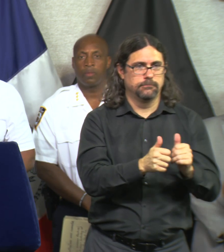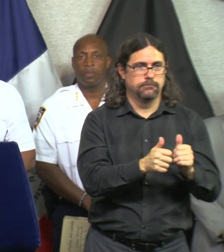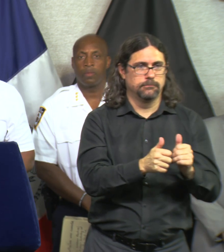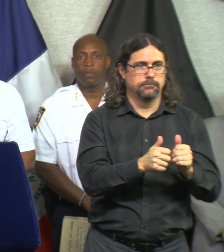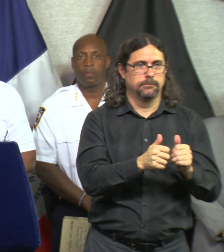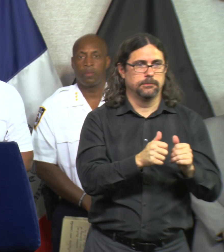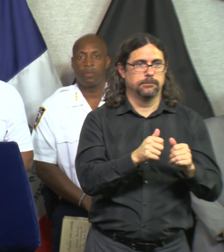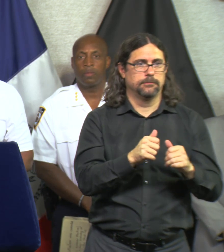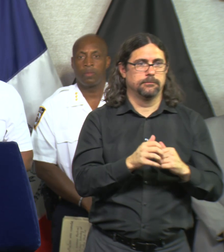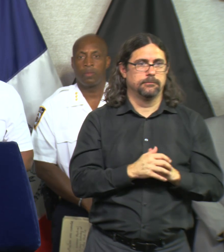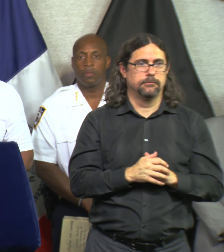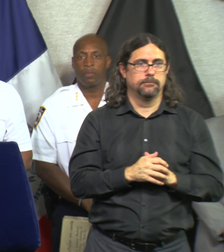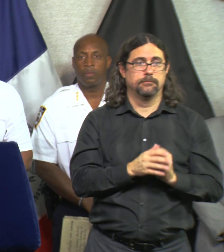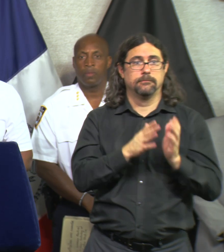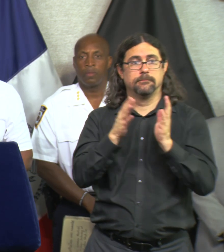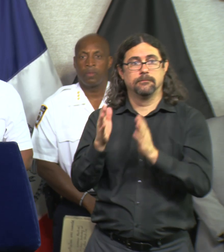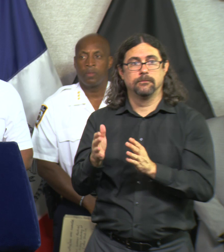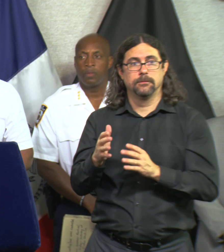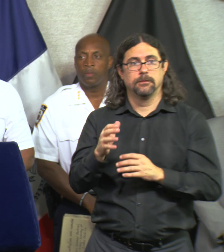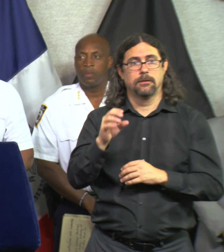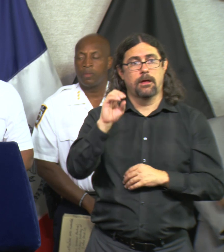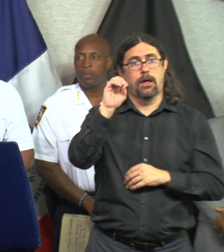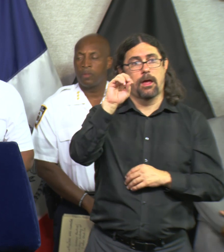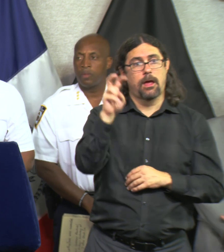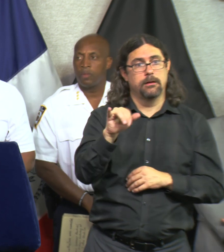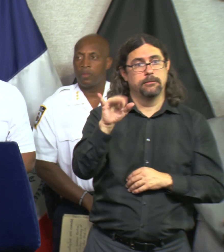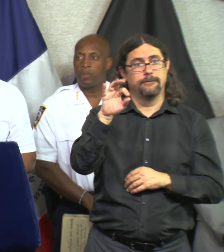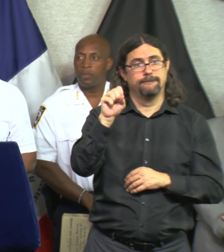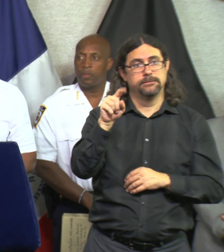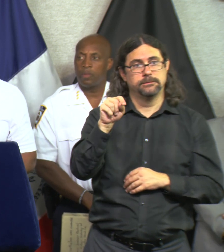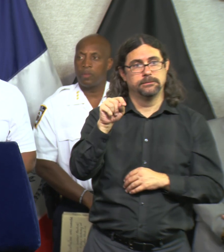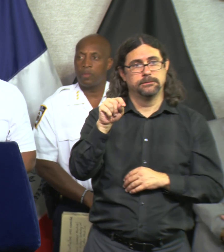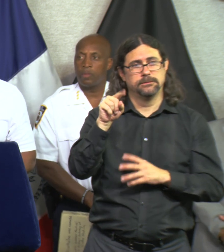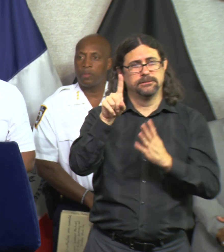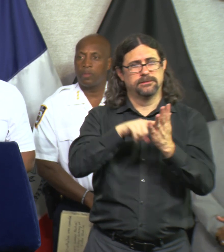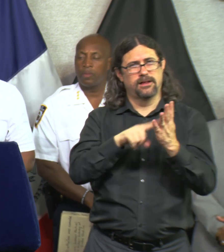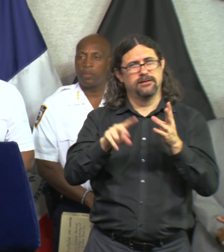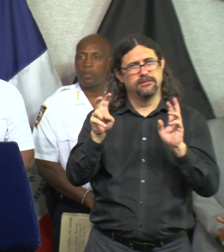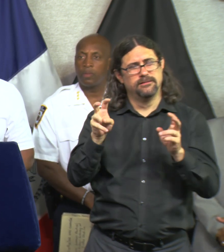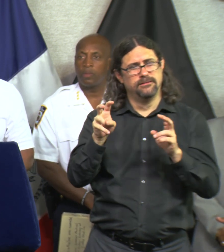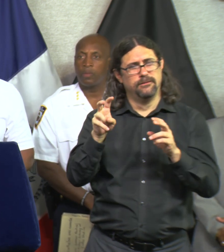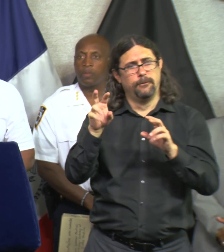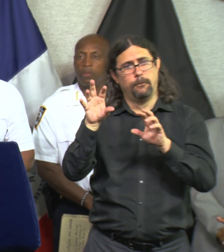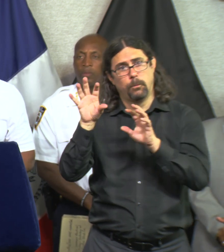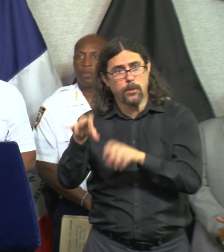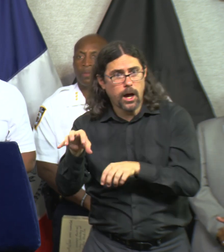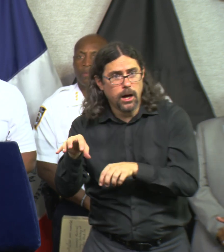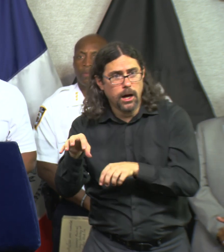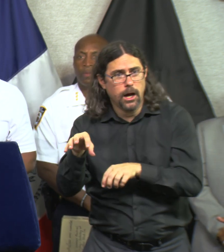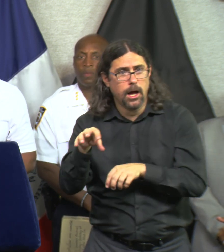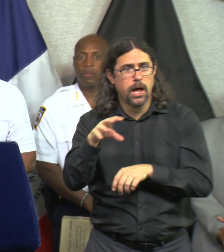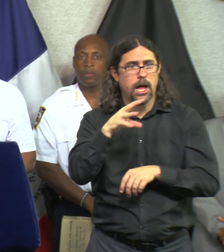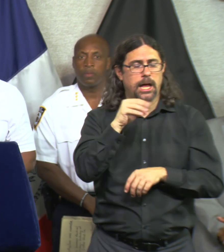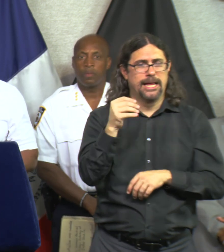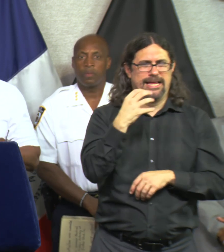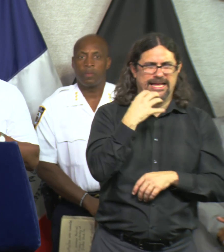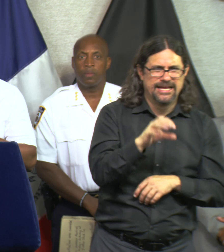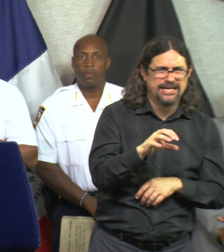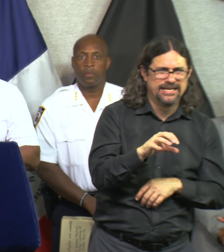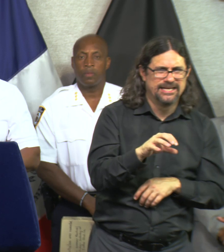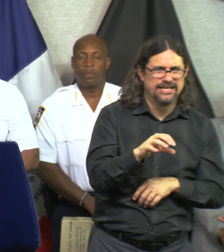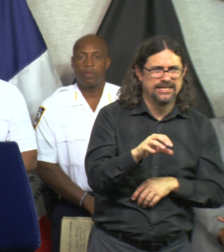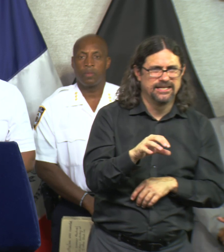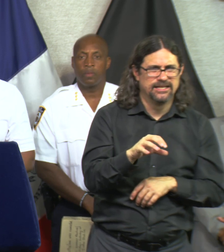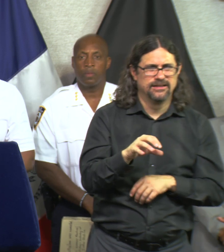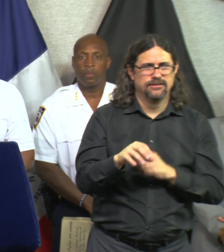do have the option of exercising cancellation if the heat index exceeds 105. We determined for both days, as we